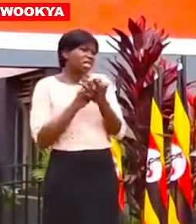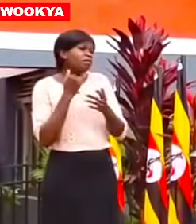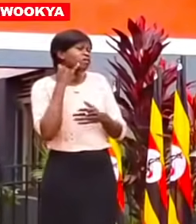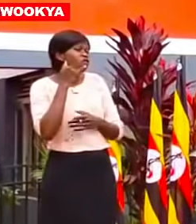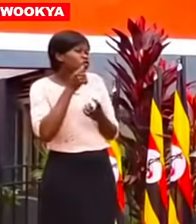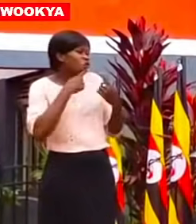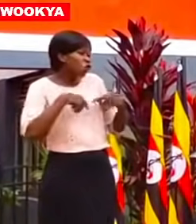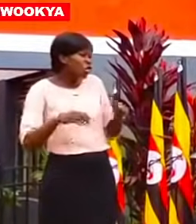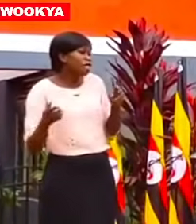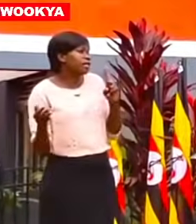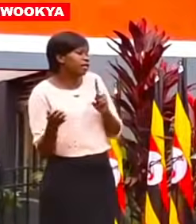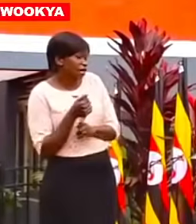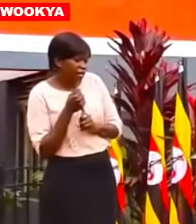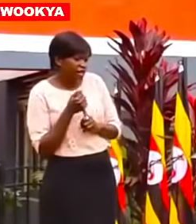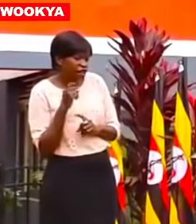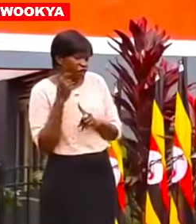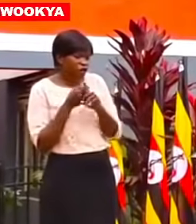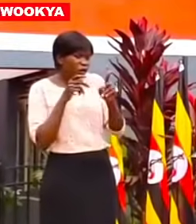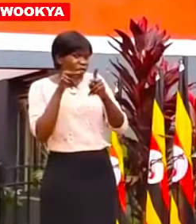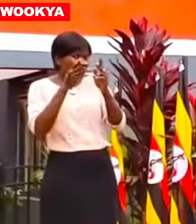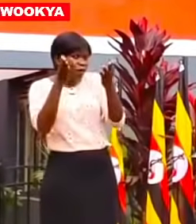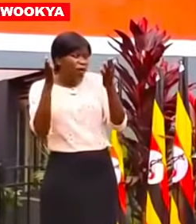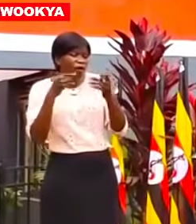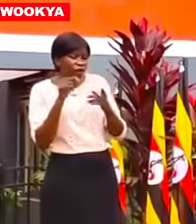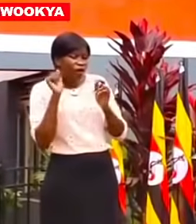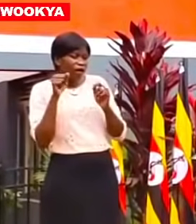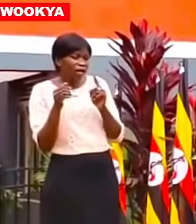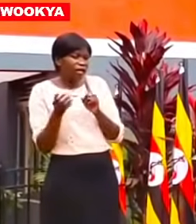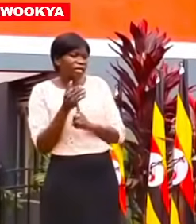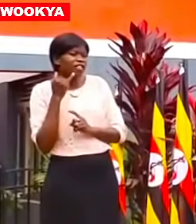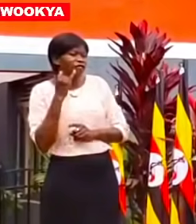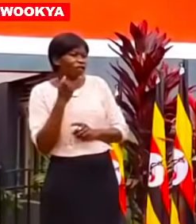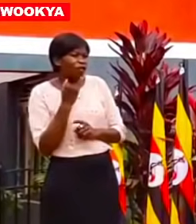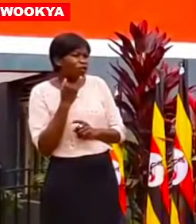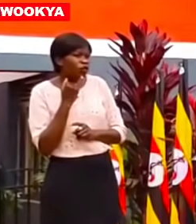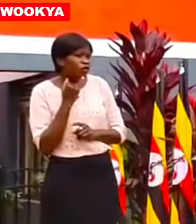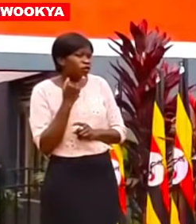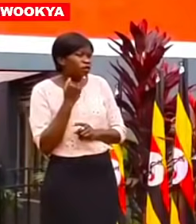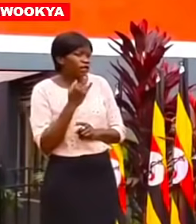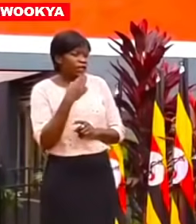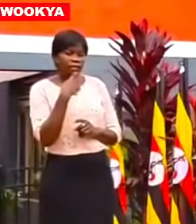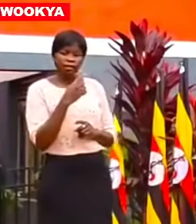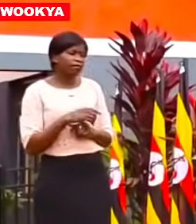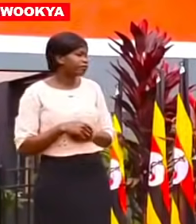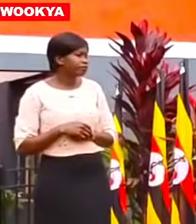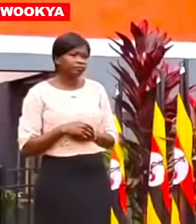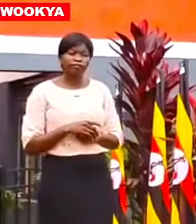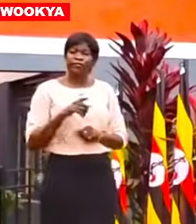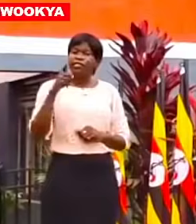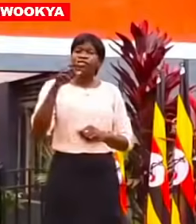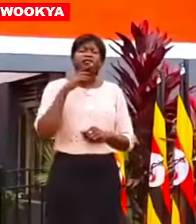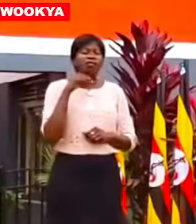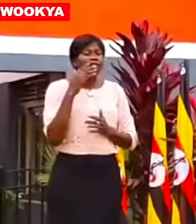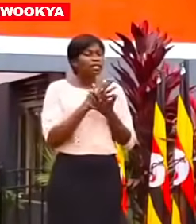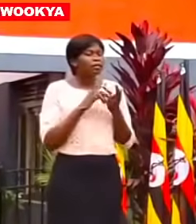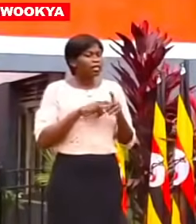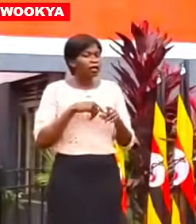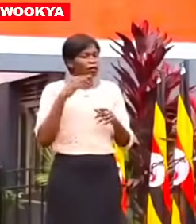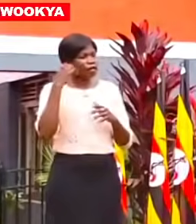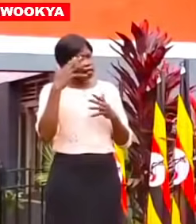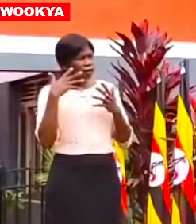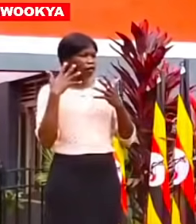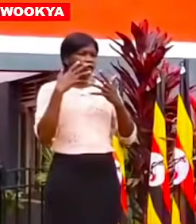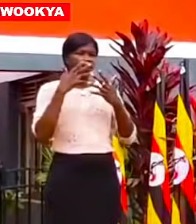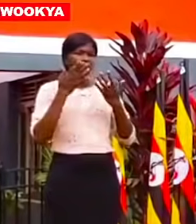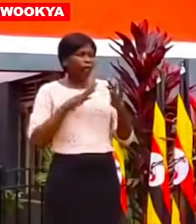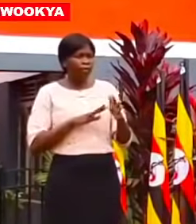from some sources that are able to access, medics and so on, is that the man sometimes convulses. So